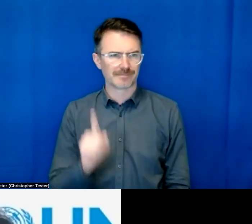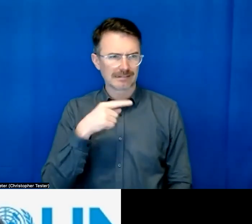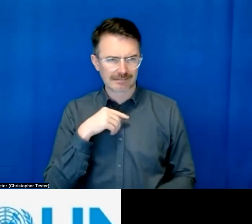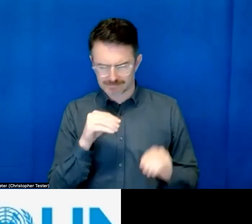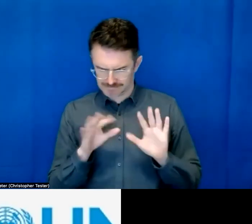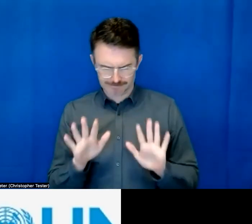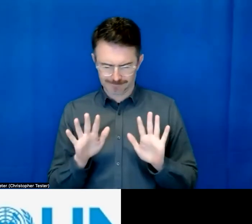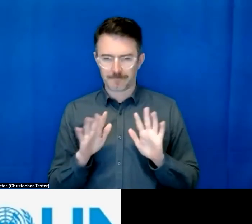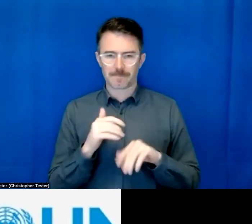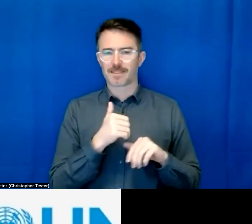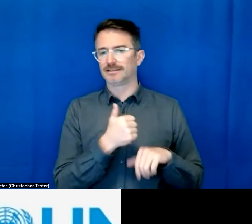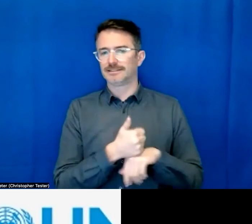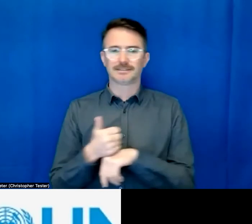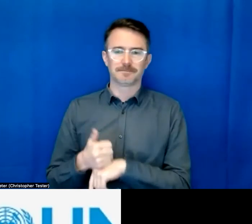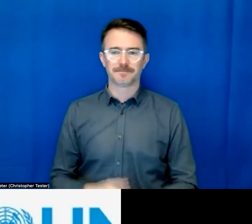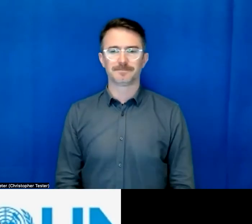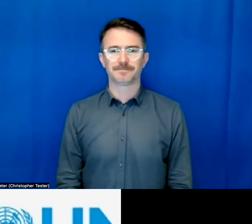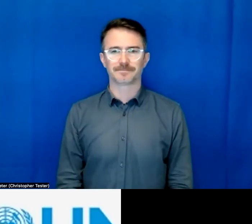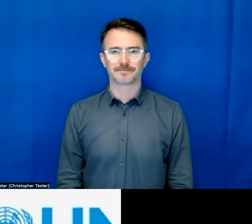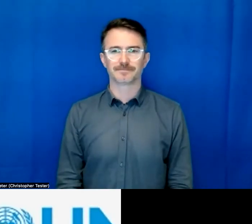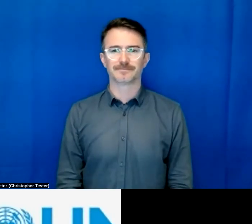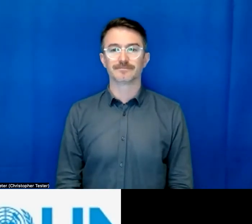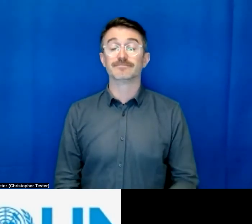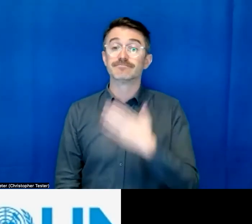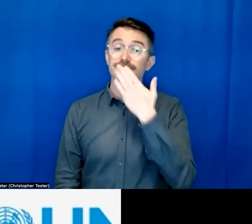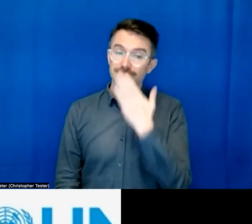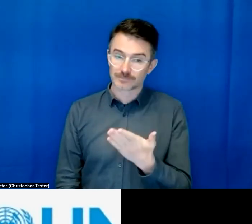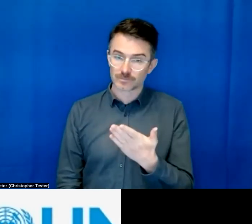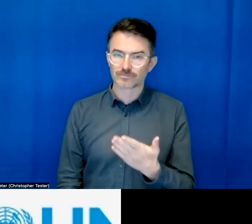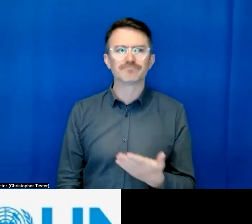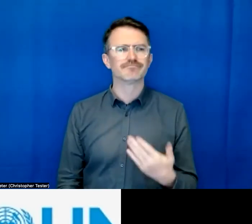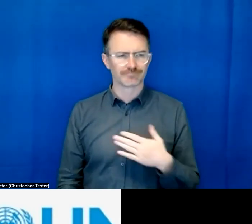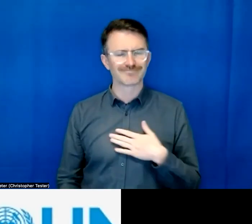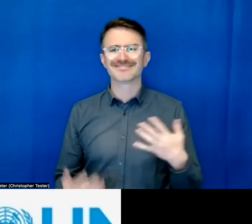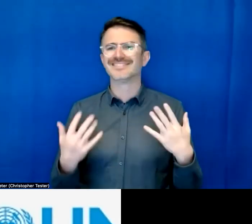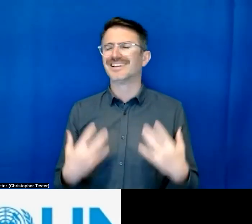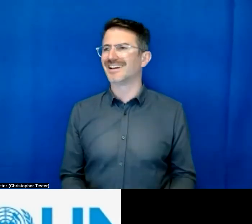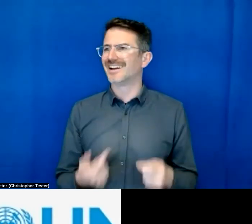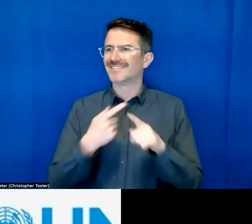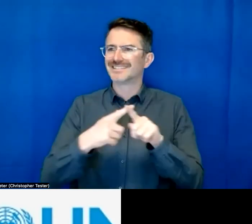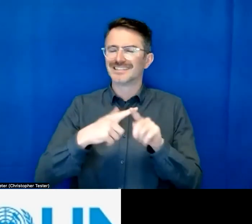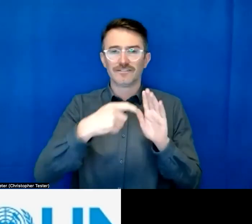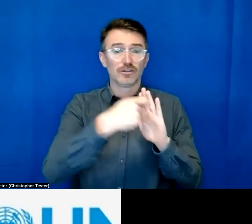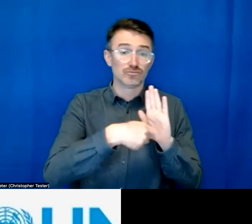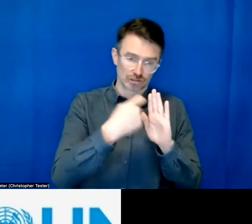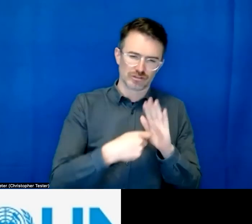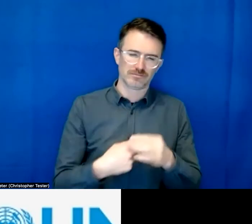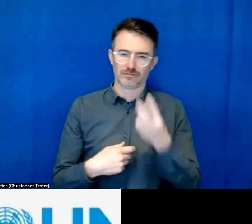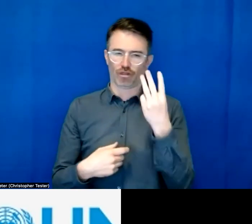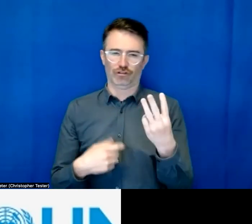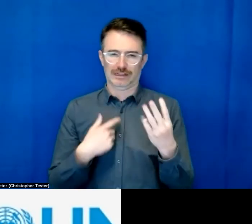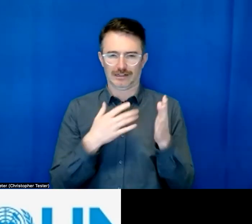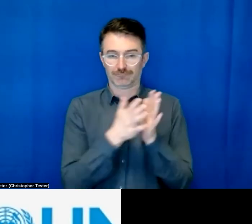Thank you very much. Now, we are doing a couple of things, particularly three things. One is we are looking at